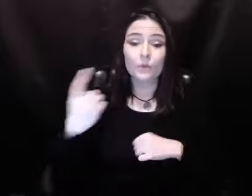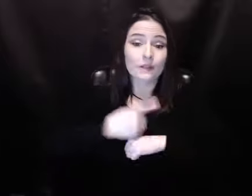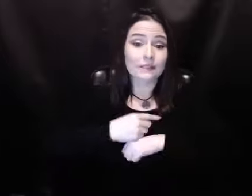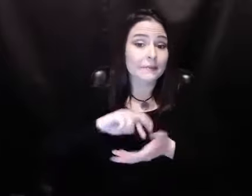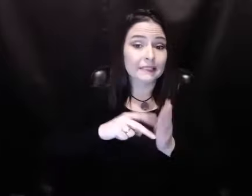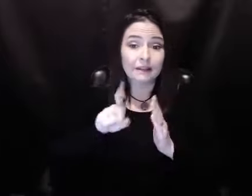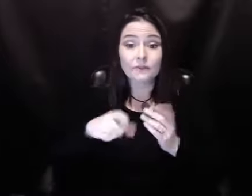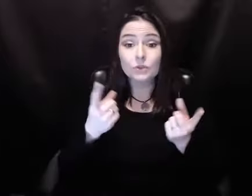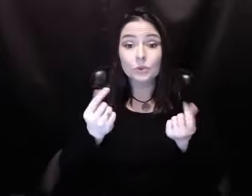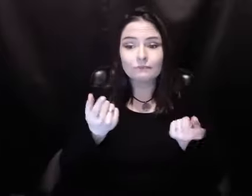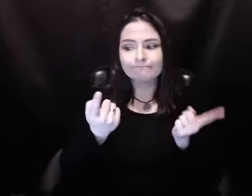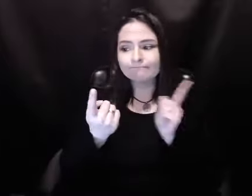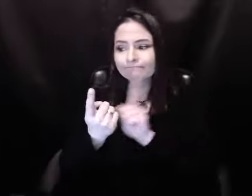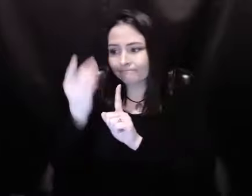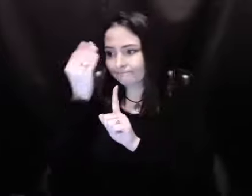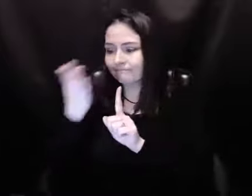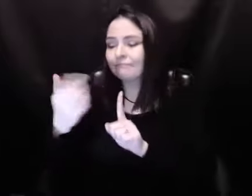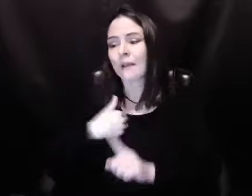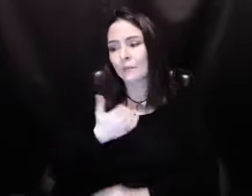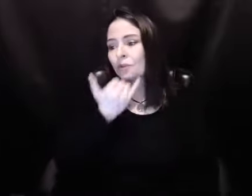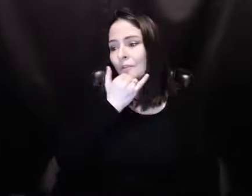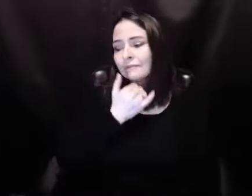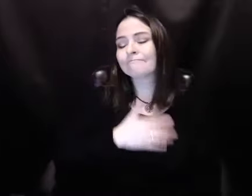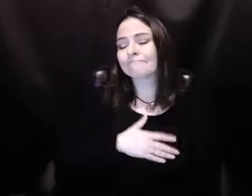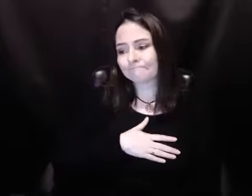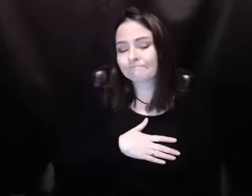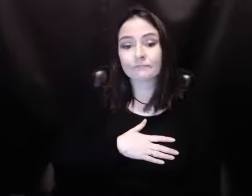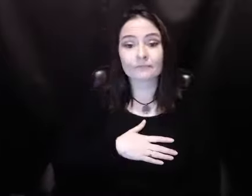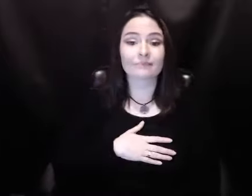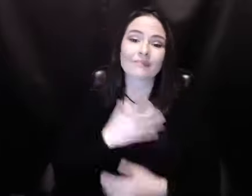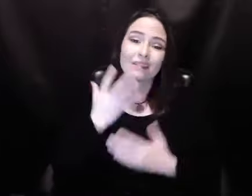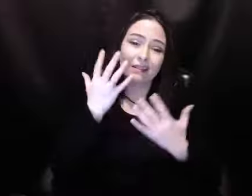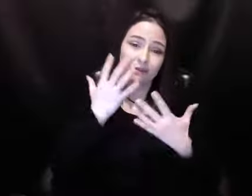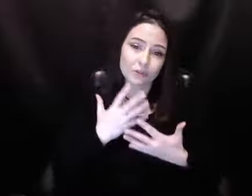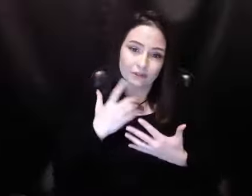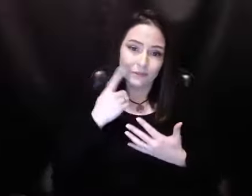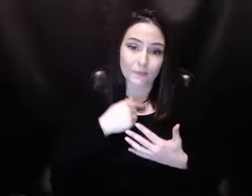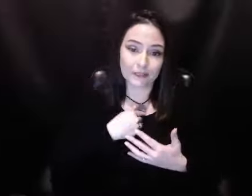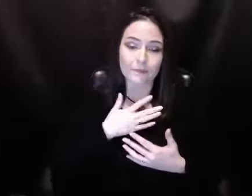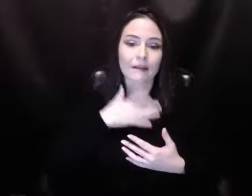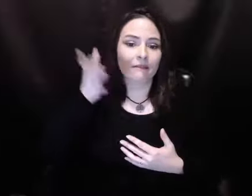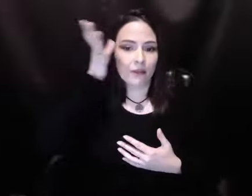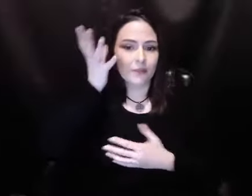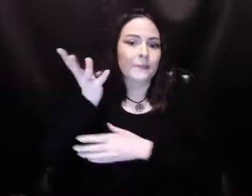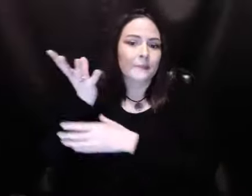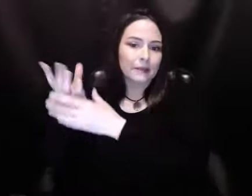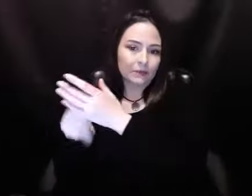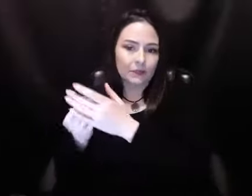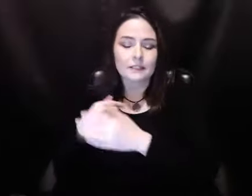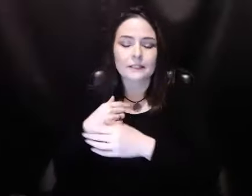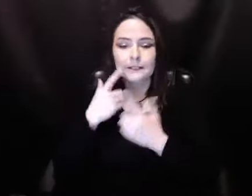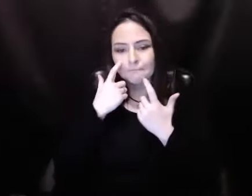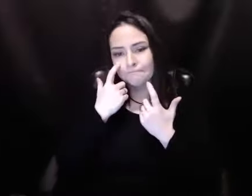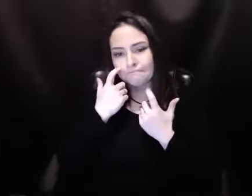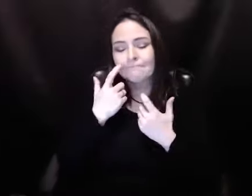I deny my wrongdoing in that incident? Absolutely not. I had to be